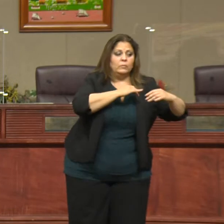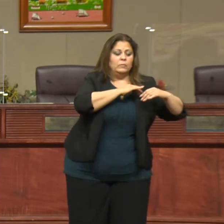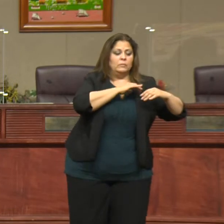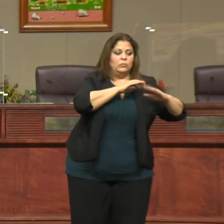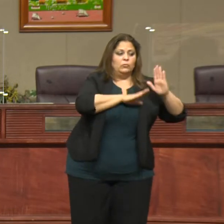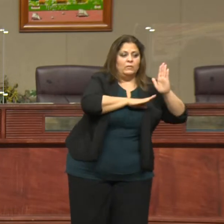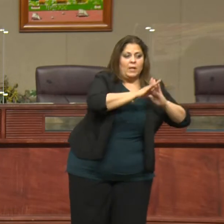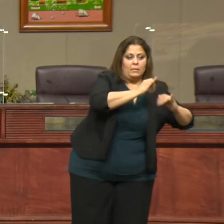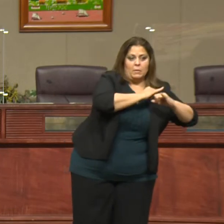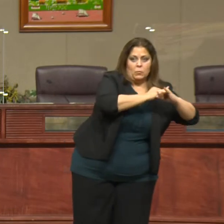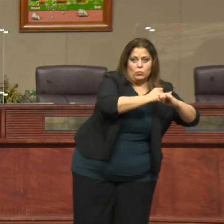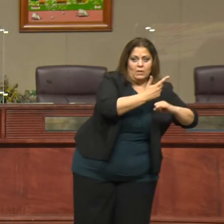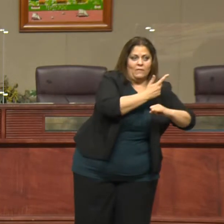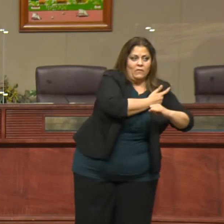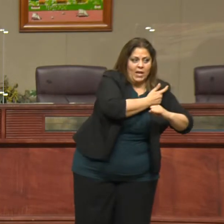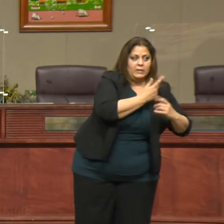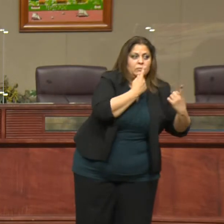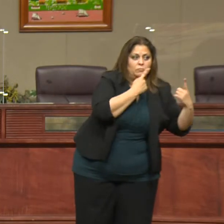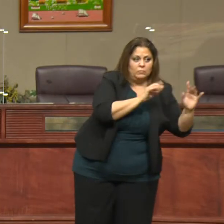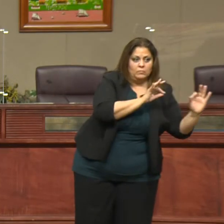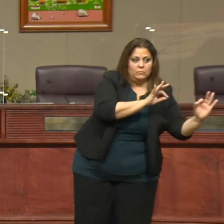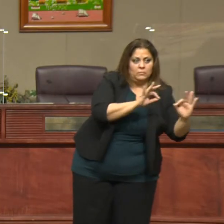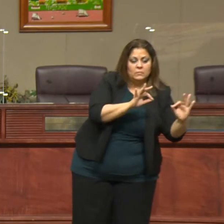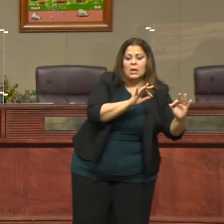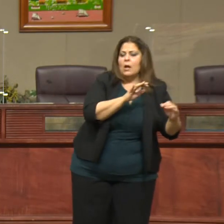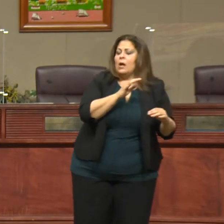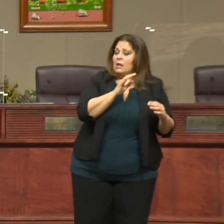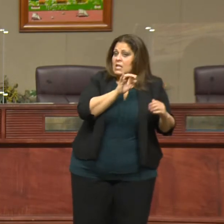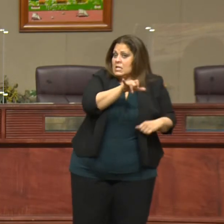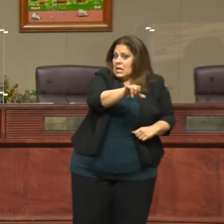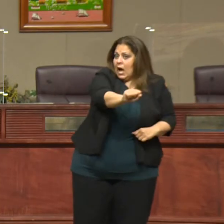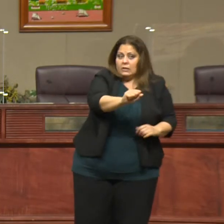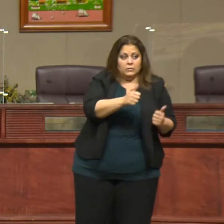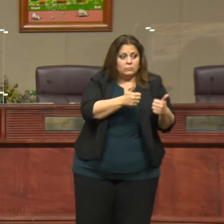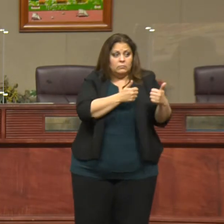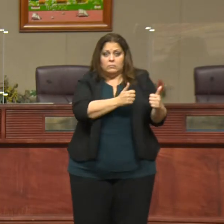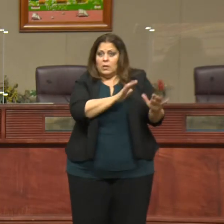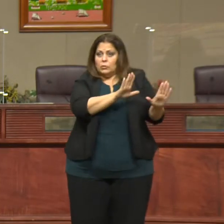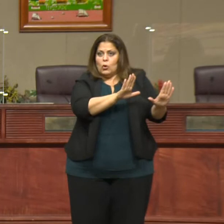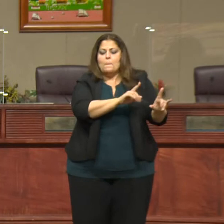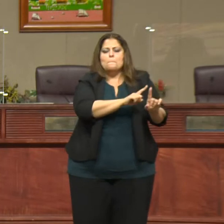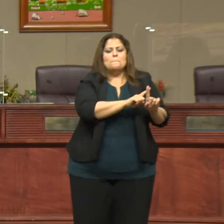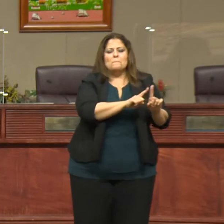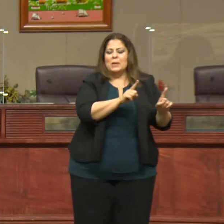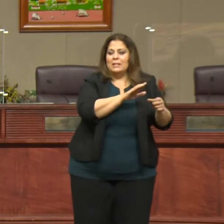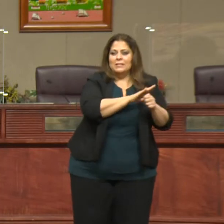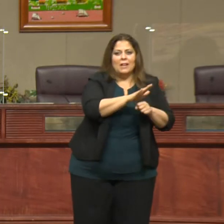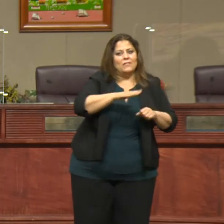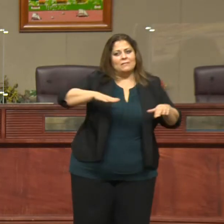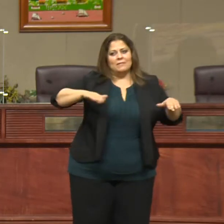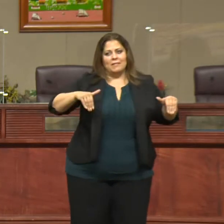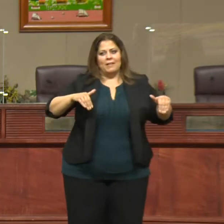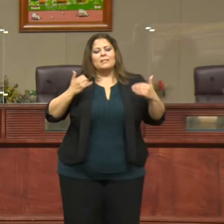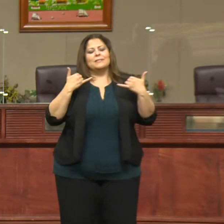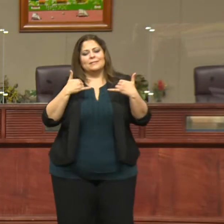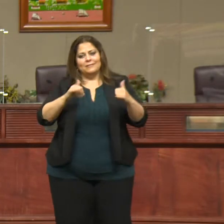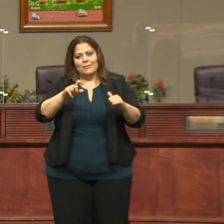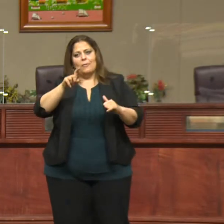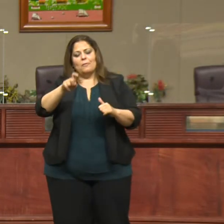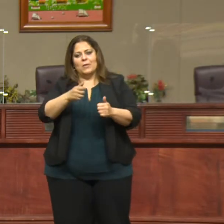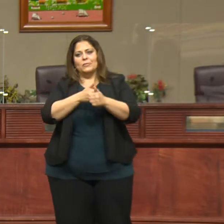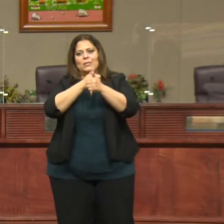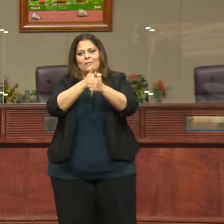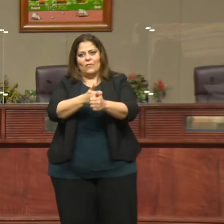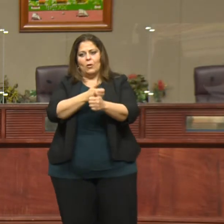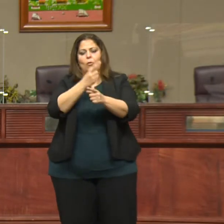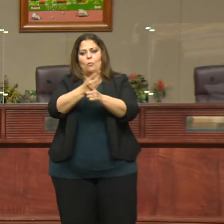still very effective against preventing severe illness and death, that we continue these pandemic precautions to get a handle on the spread.